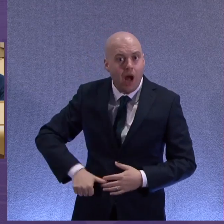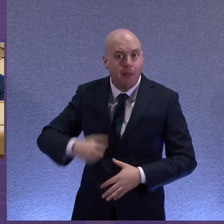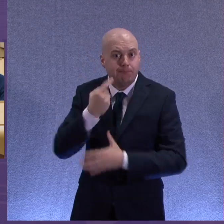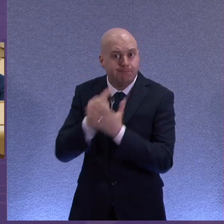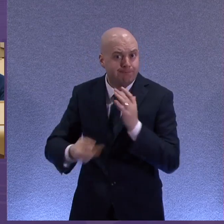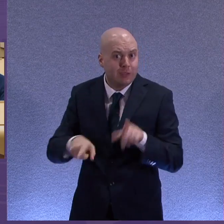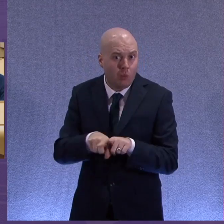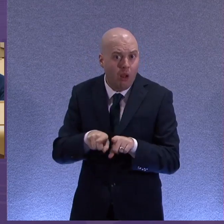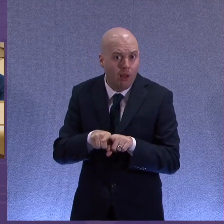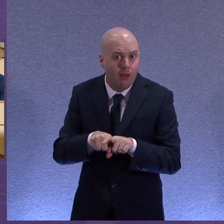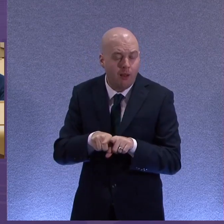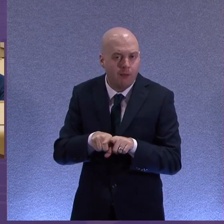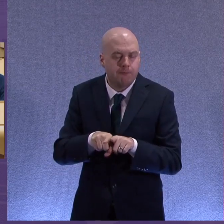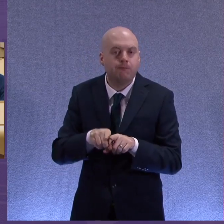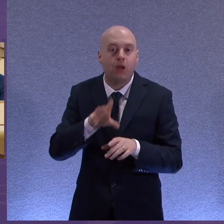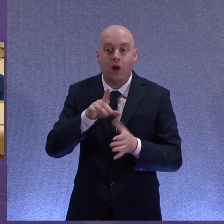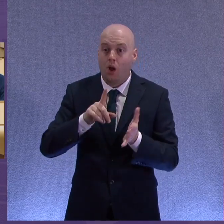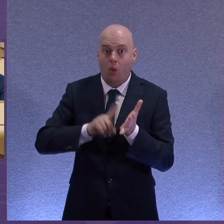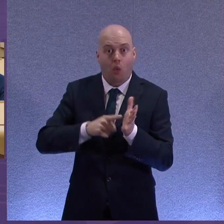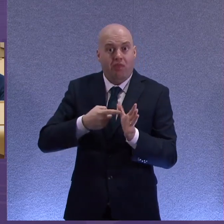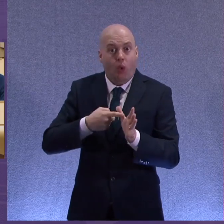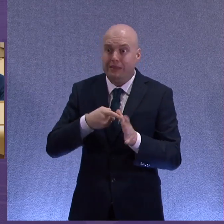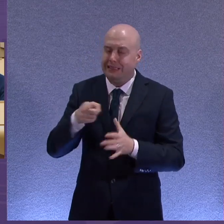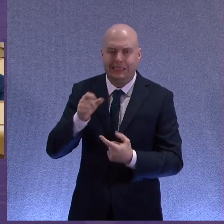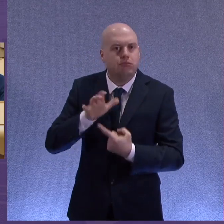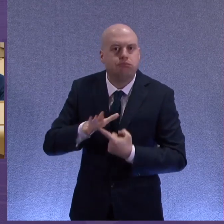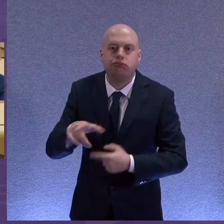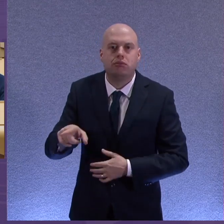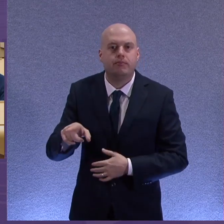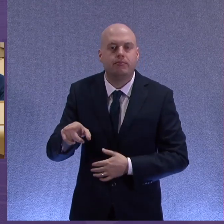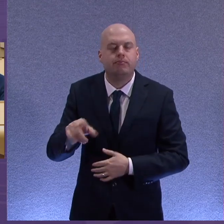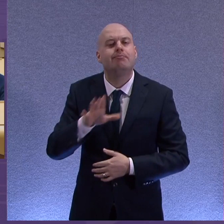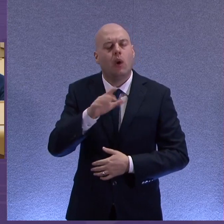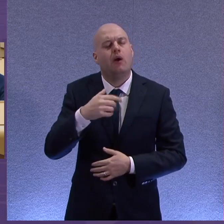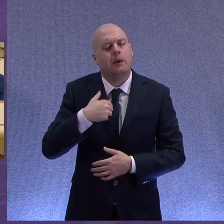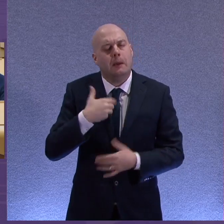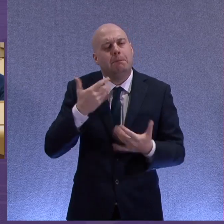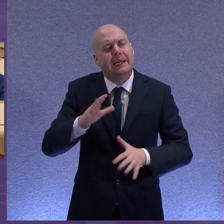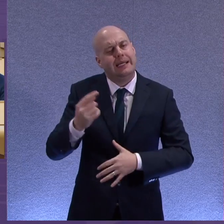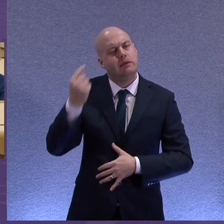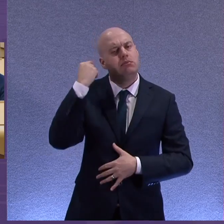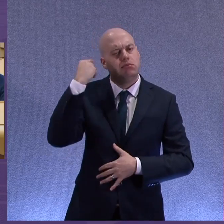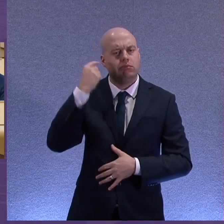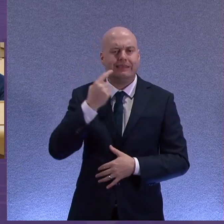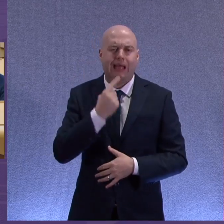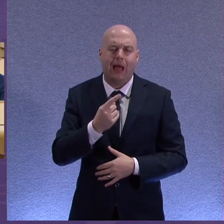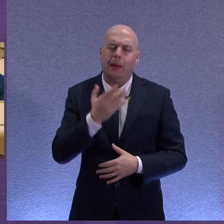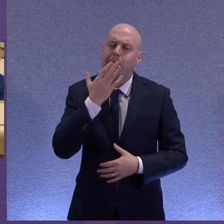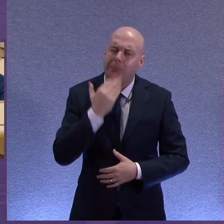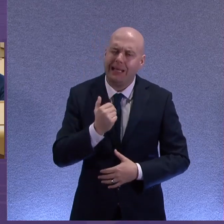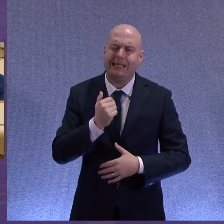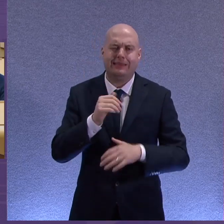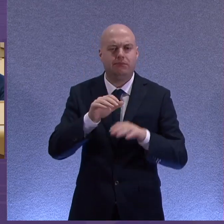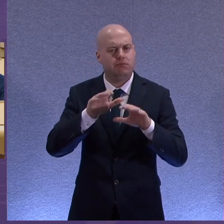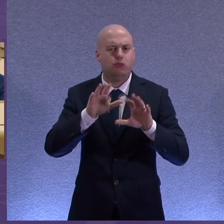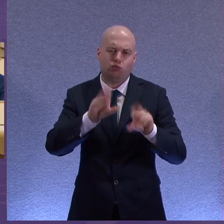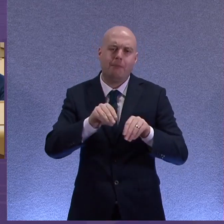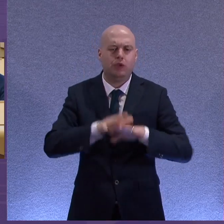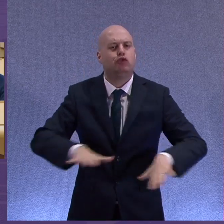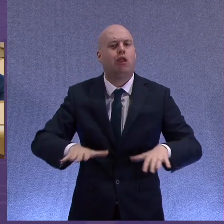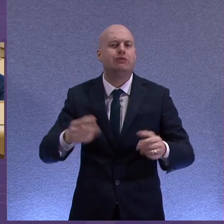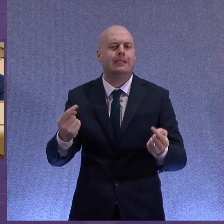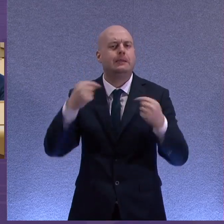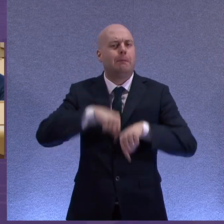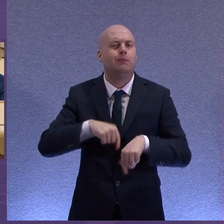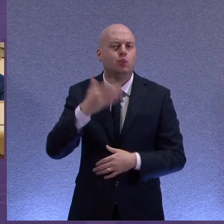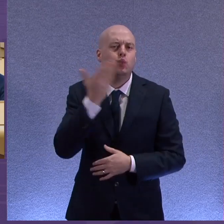authorities. Now, our priority must be have as few children at school and only as a last resort. However, can the First Minister update the Chamber on the